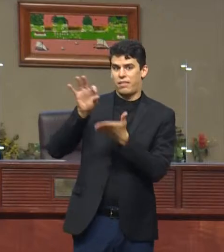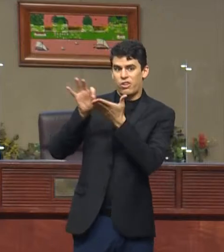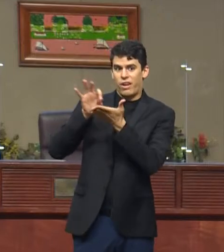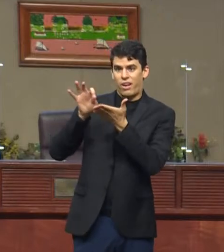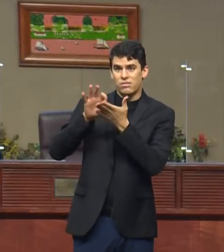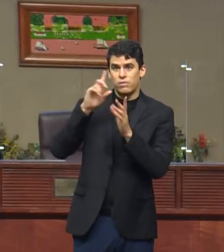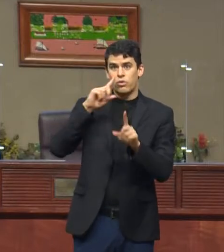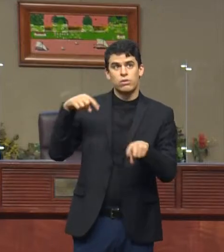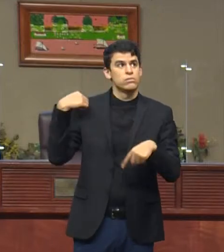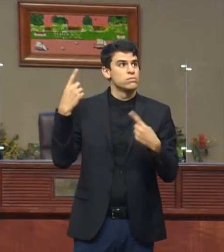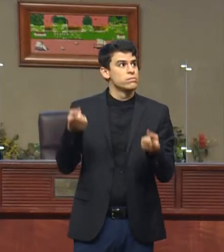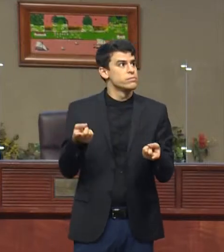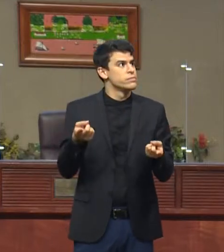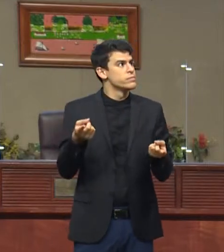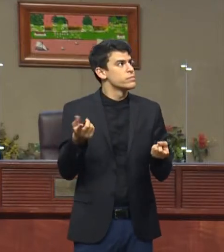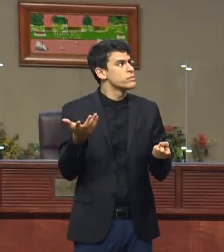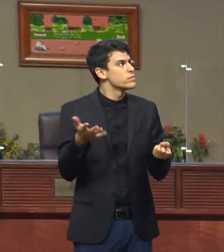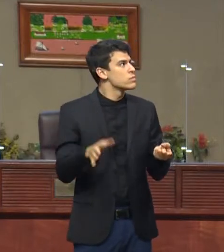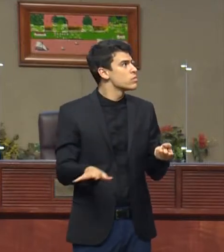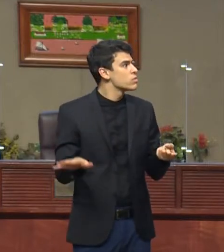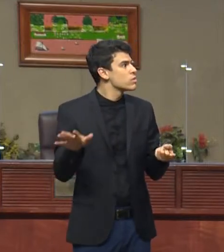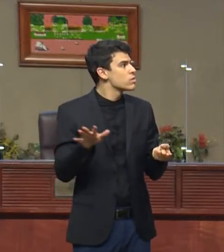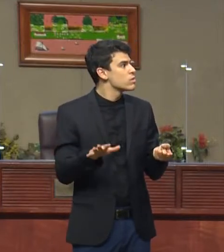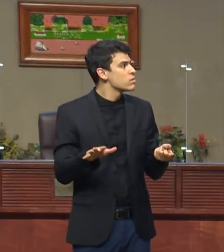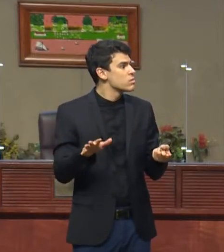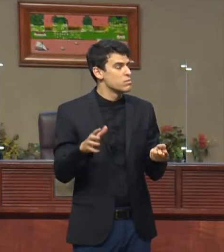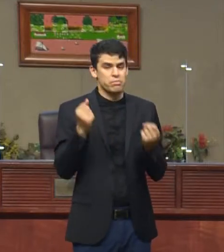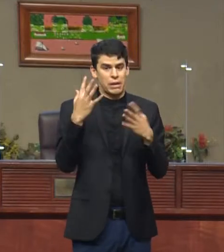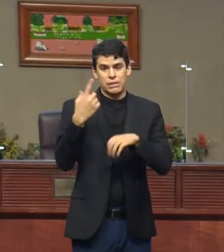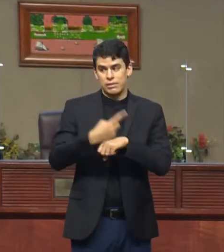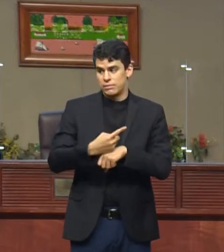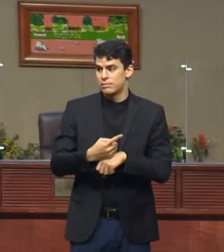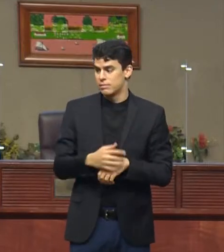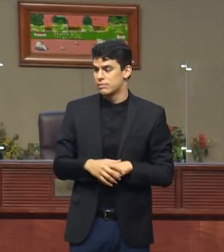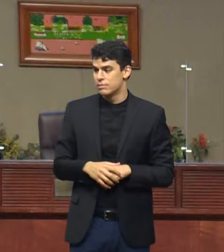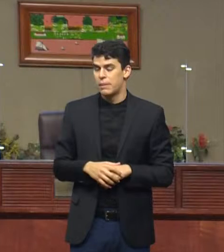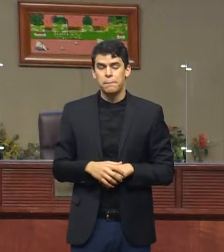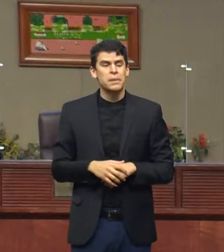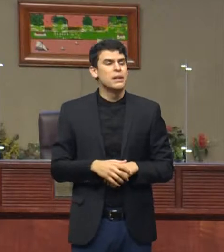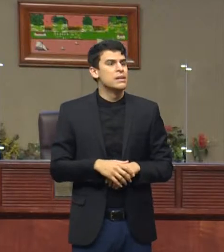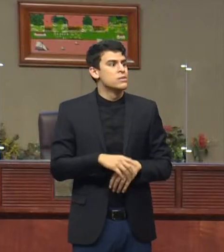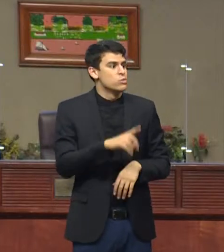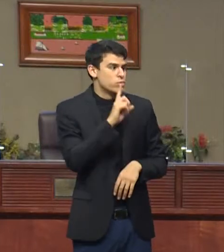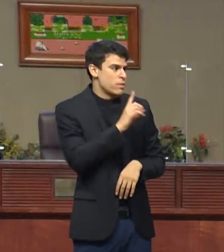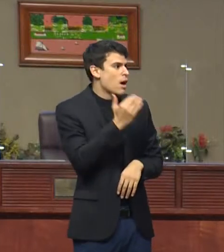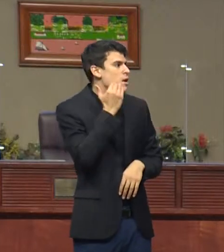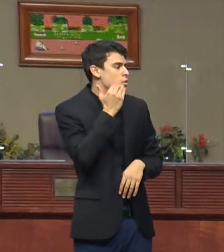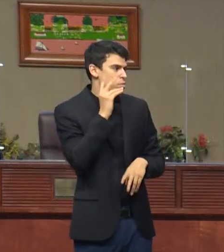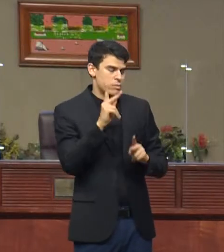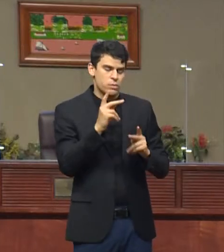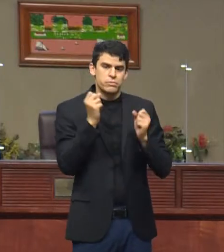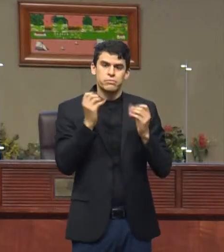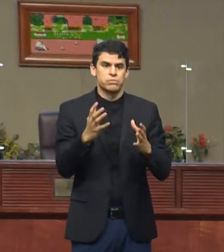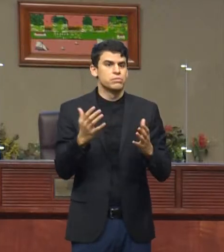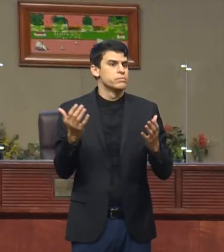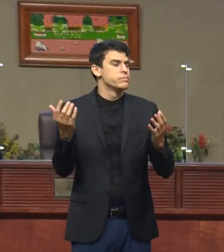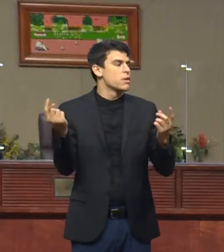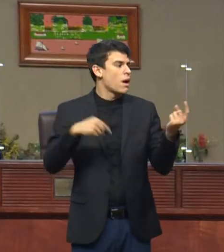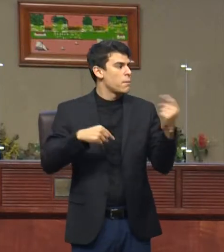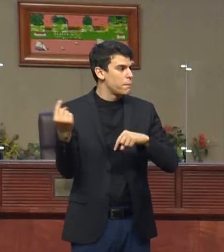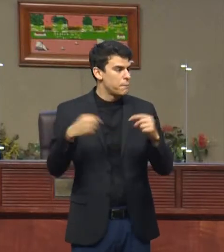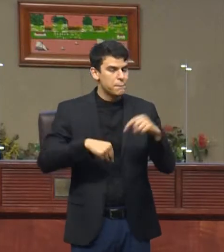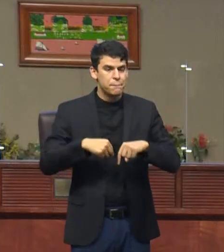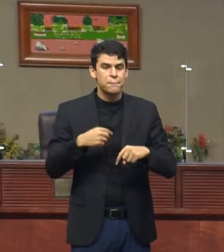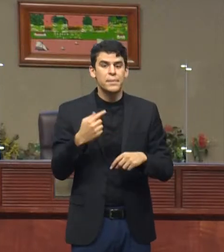the last many days. So I know people are coming in here. So with